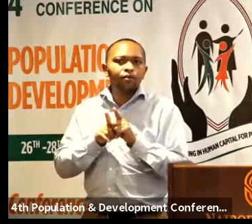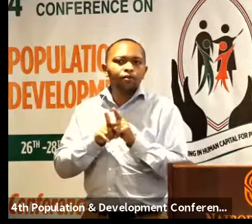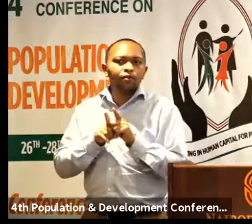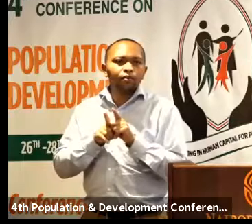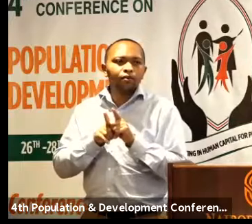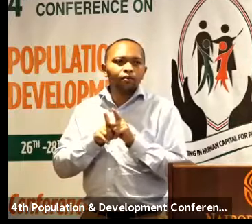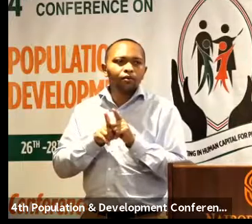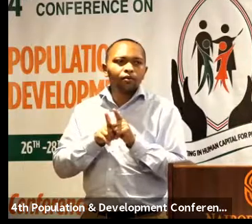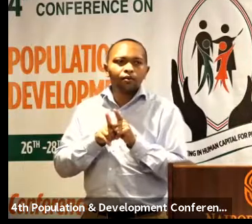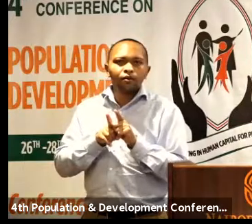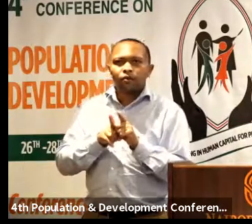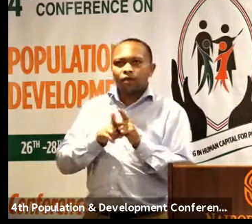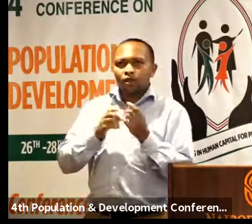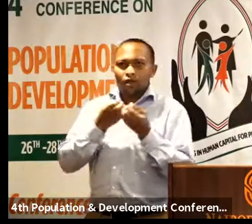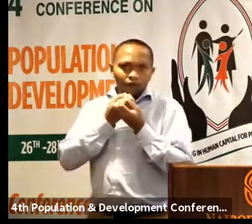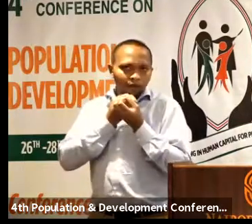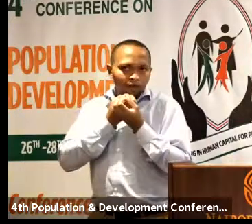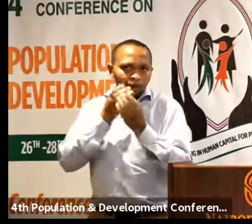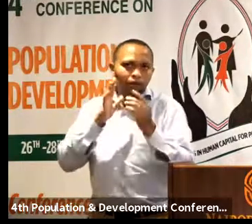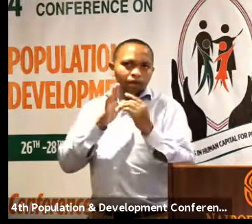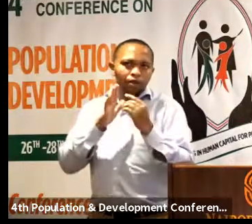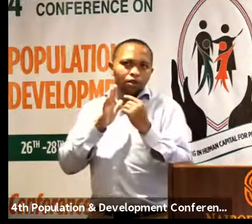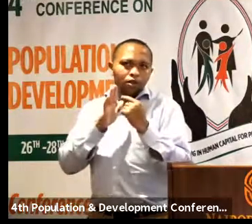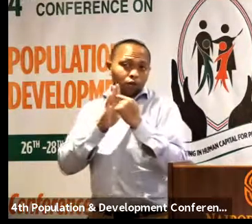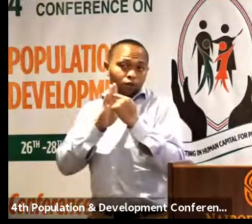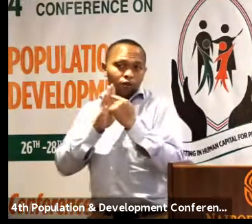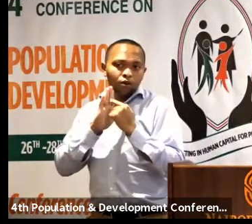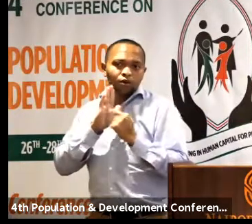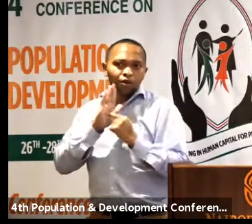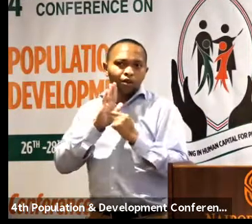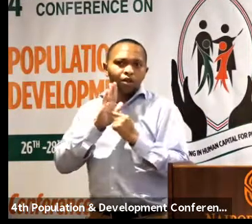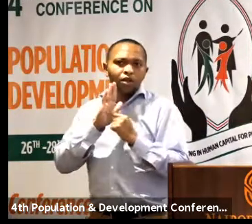was also mentioned by the presenters that there's need for